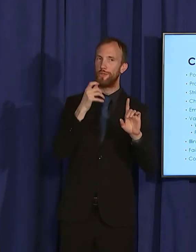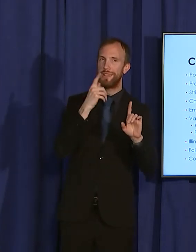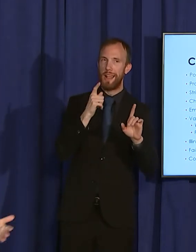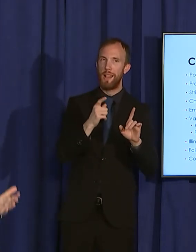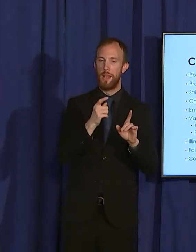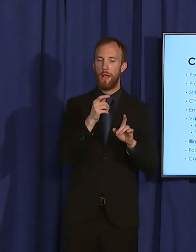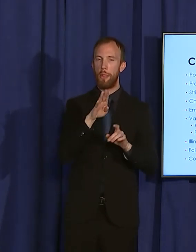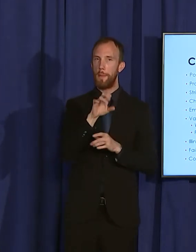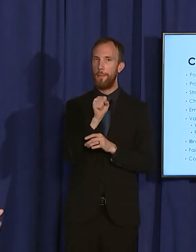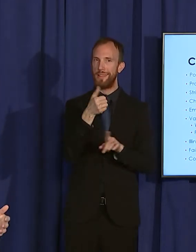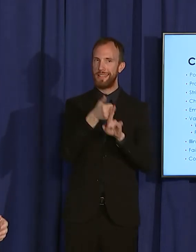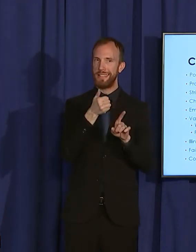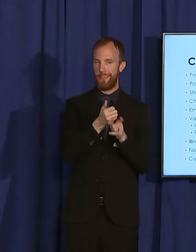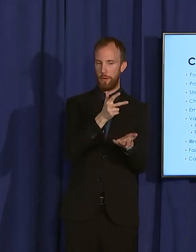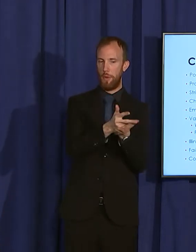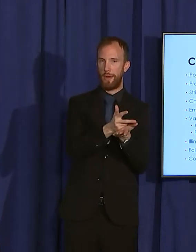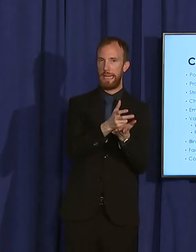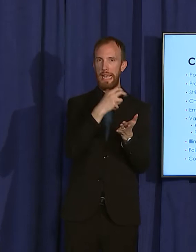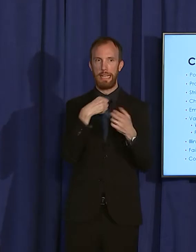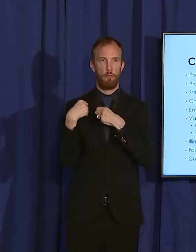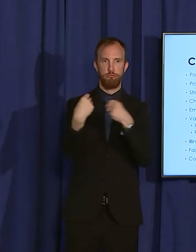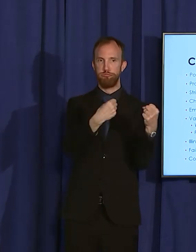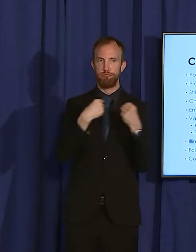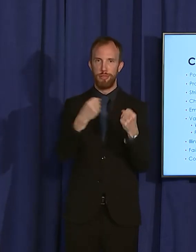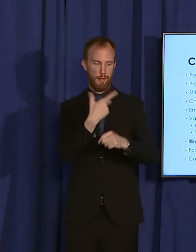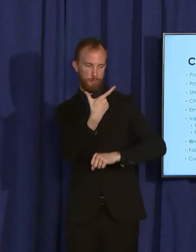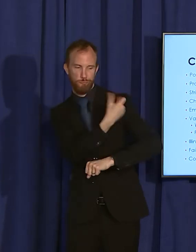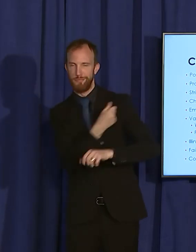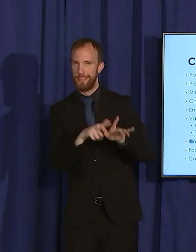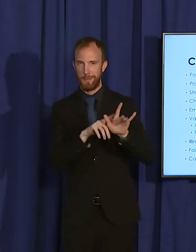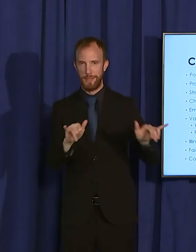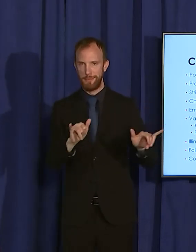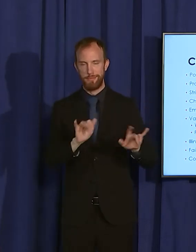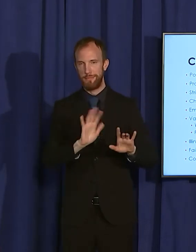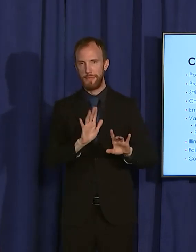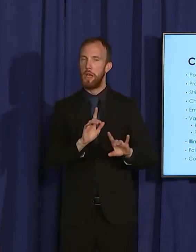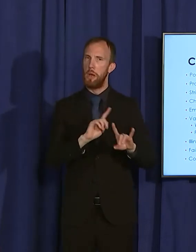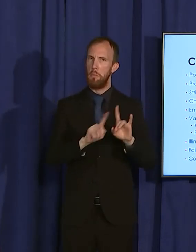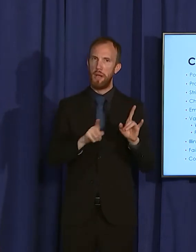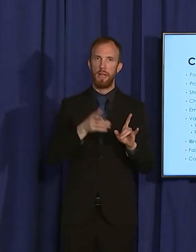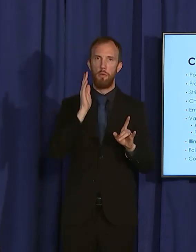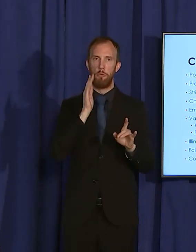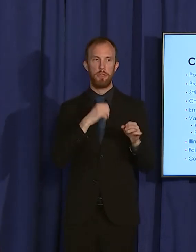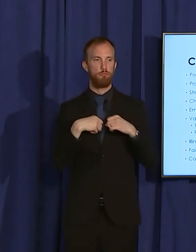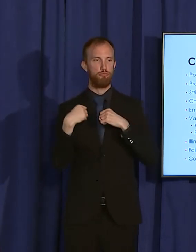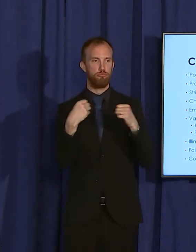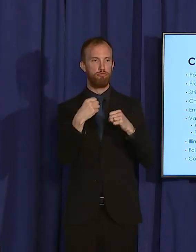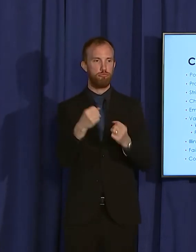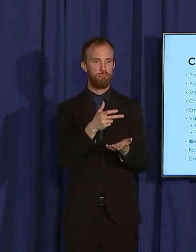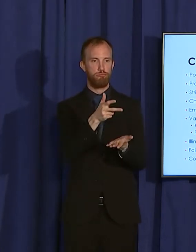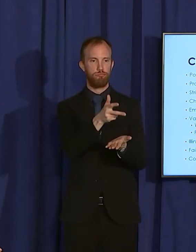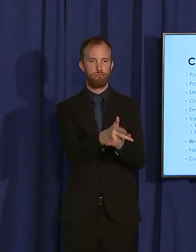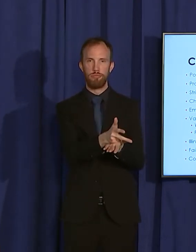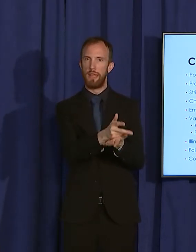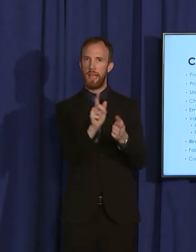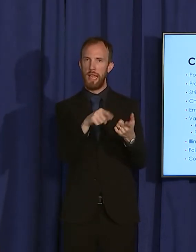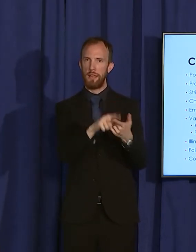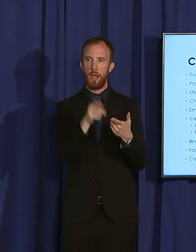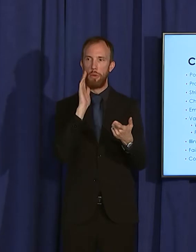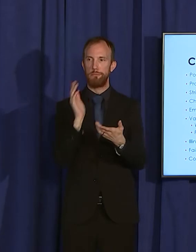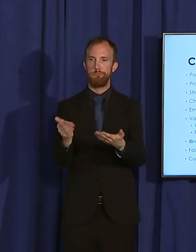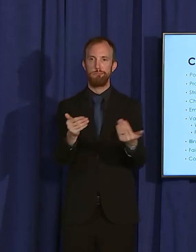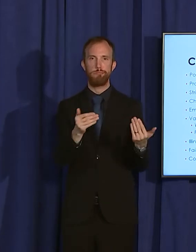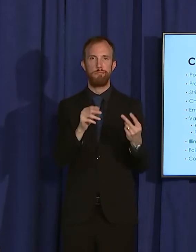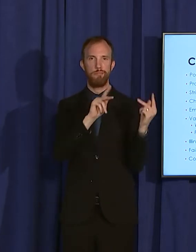able to know along routes that buses run, opportunities to get vaccine, and then stops at places where we know people will want it. You're also going to